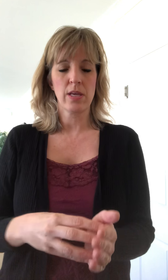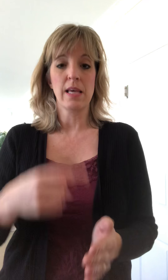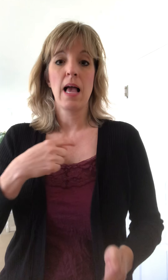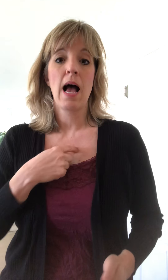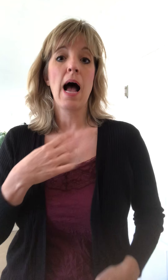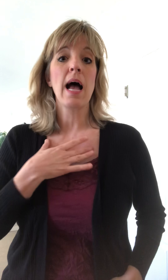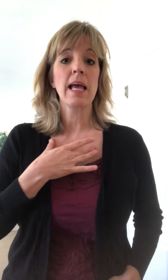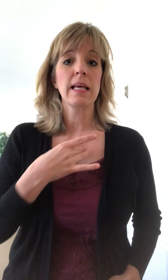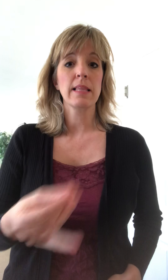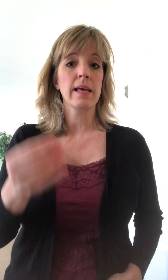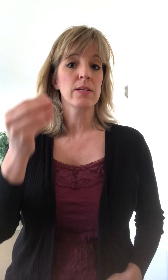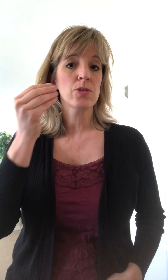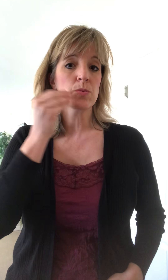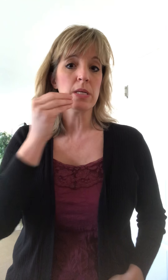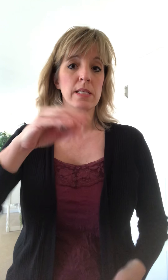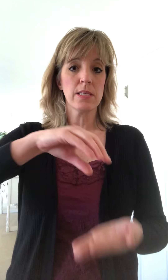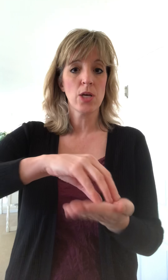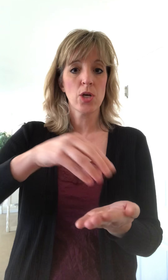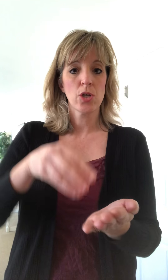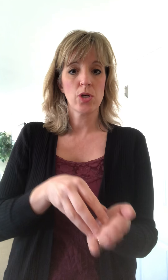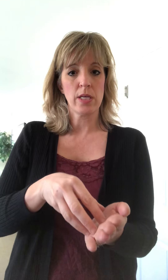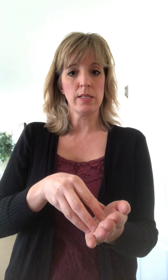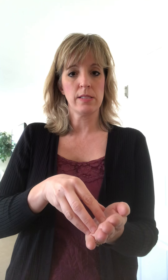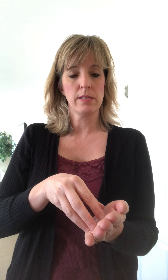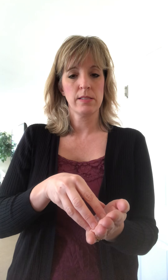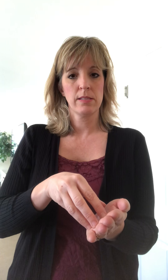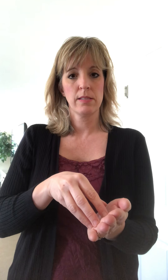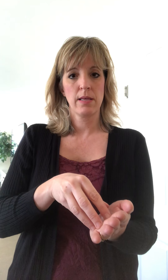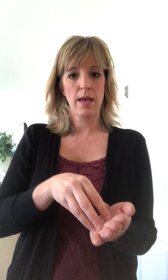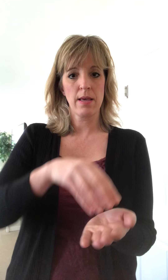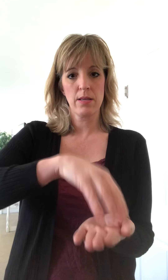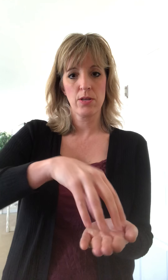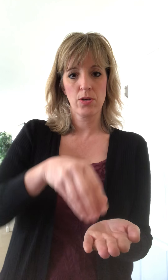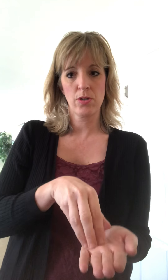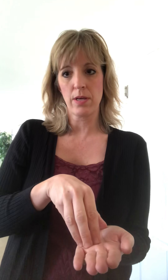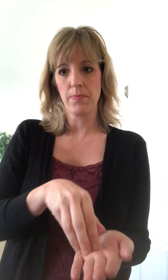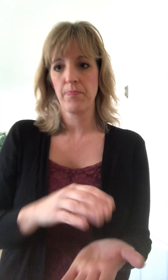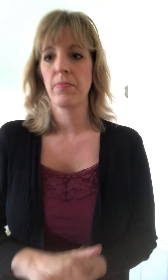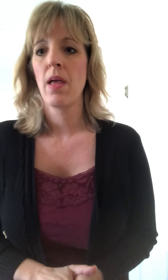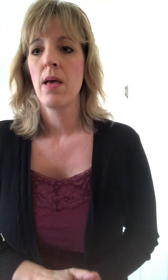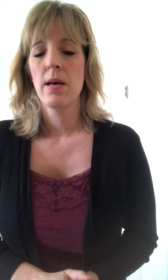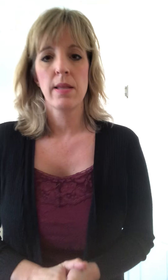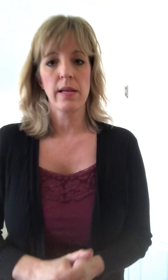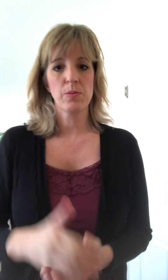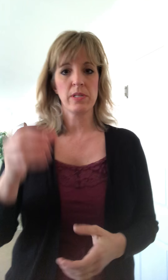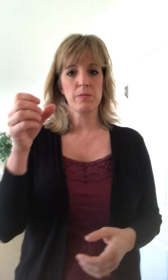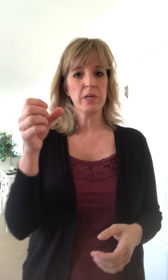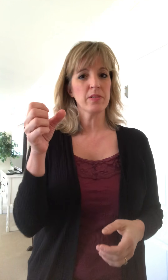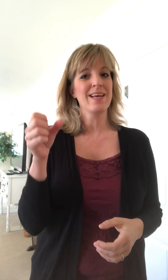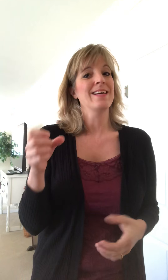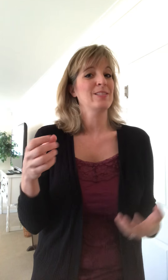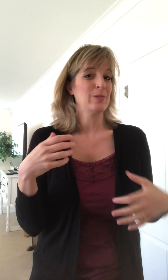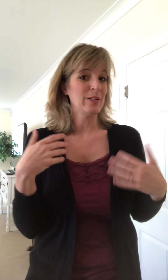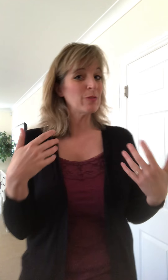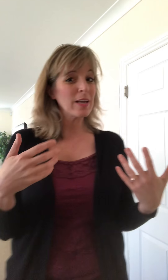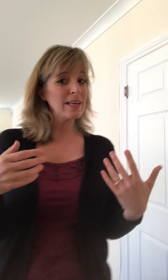cookie. I like to eat cookies. Okay, cookie. The next one is milk. It's really funny,